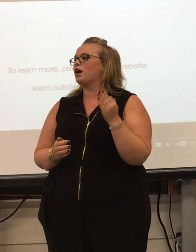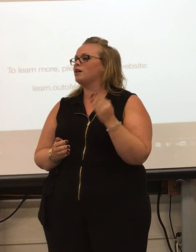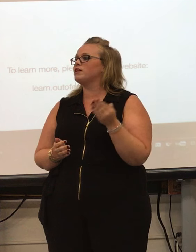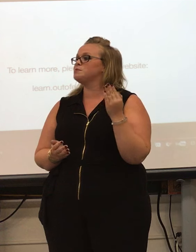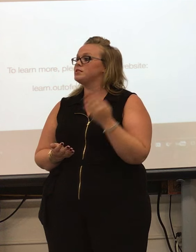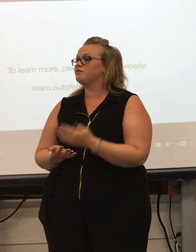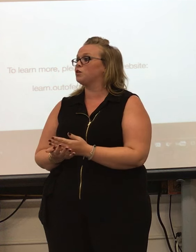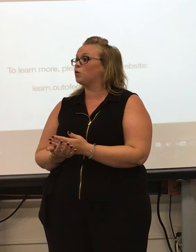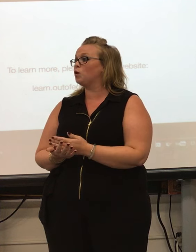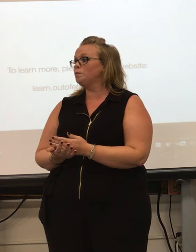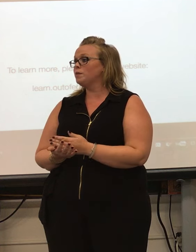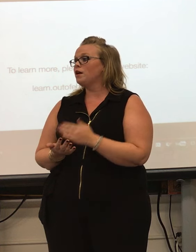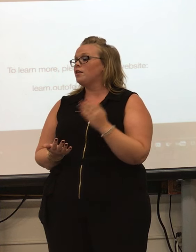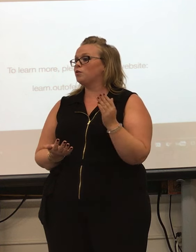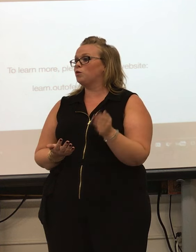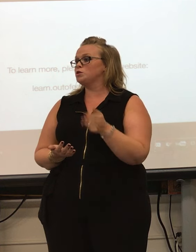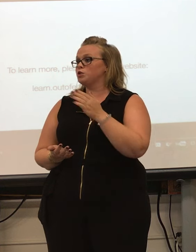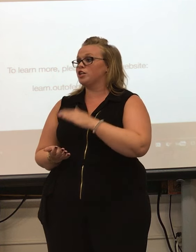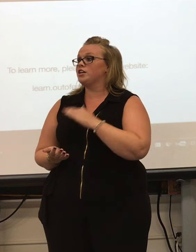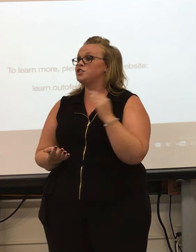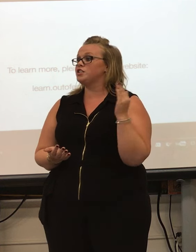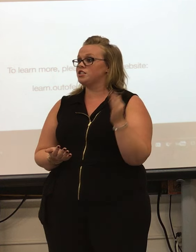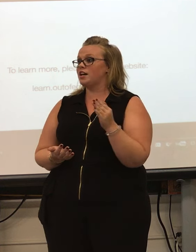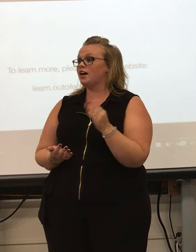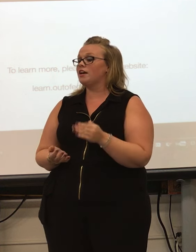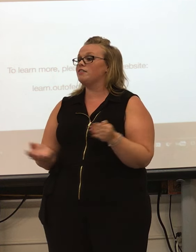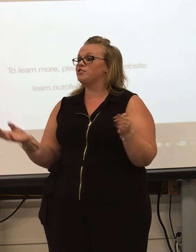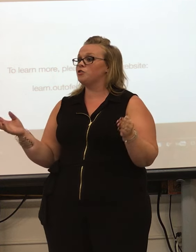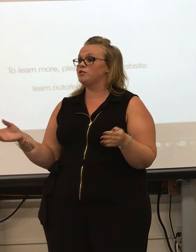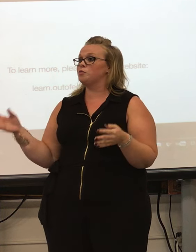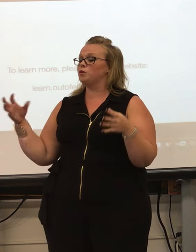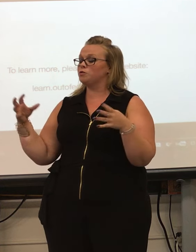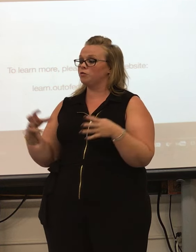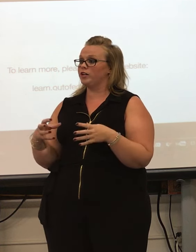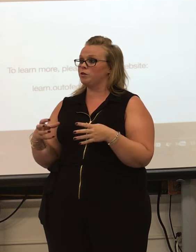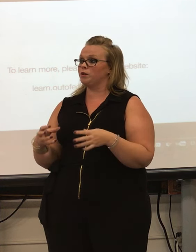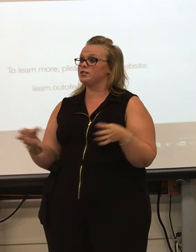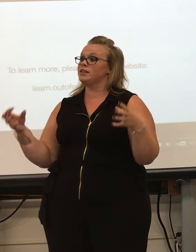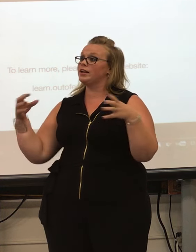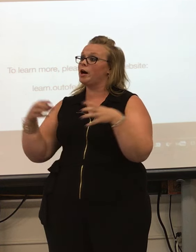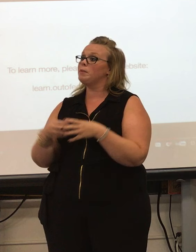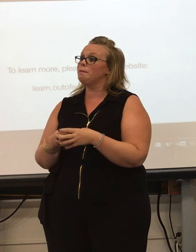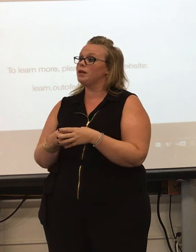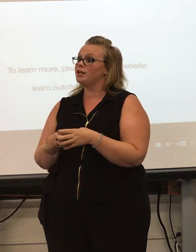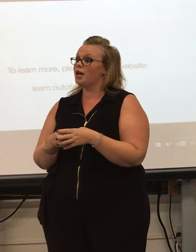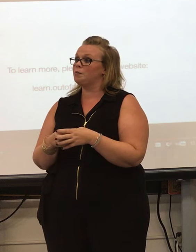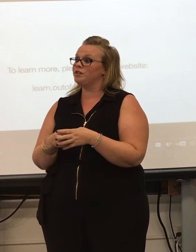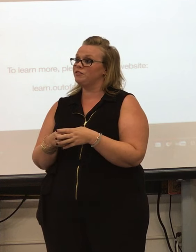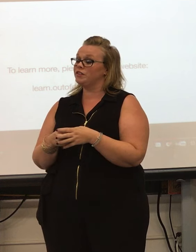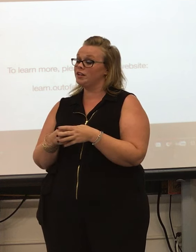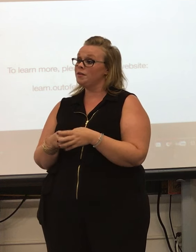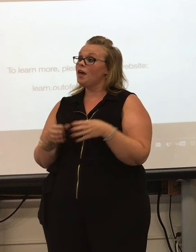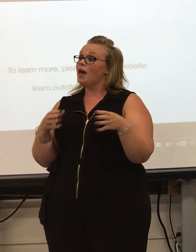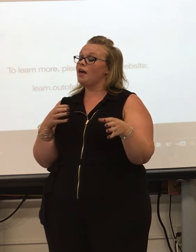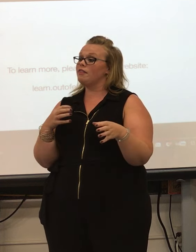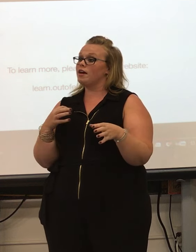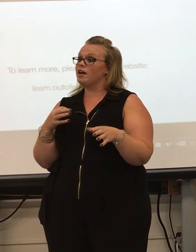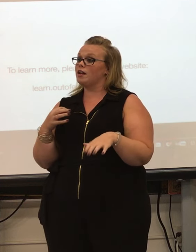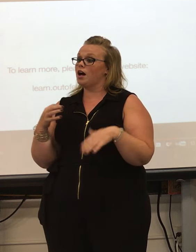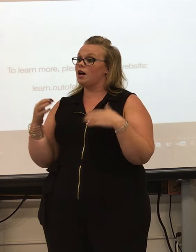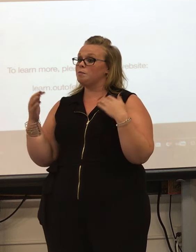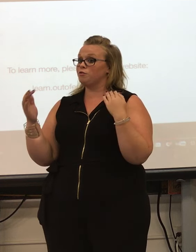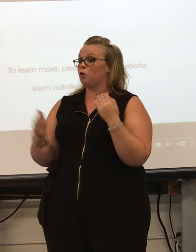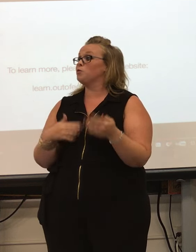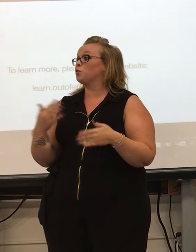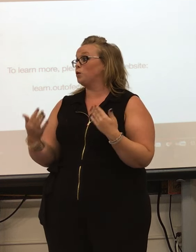each one will have a specific role. The roles will change each day, and the students will read their books and then come and meet collaboratively and